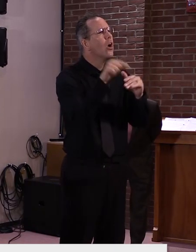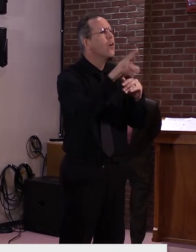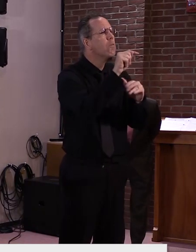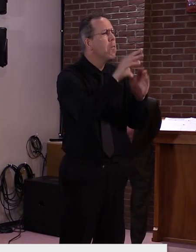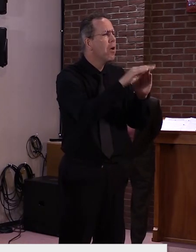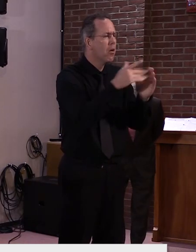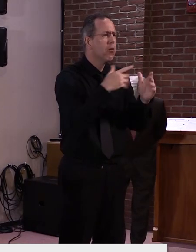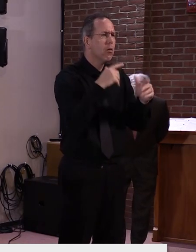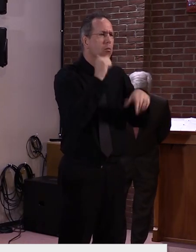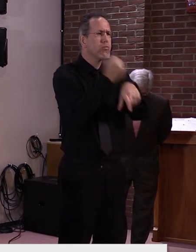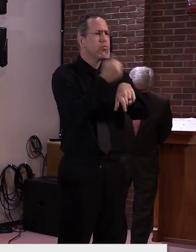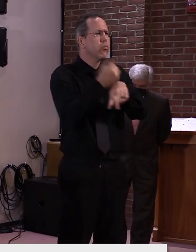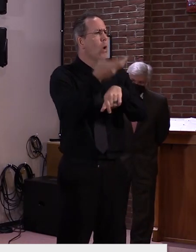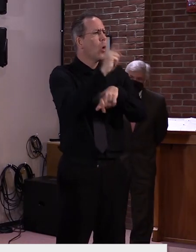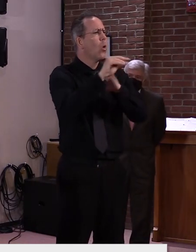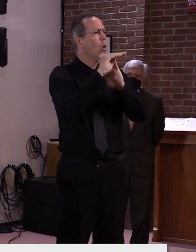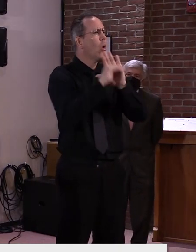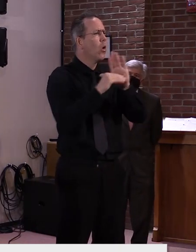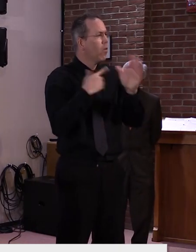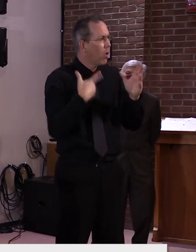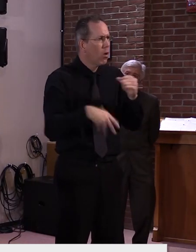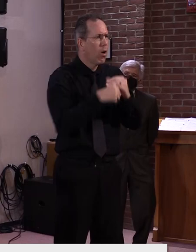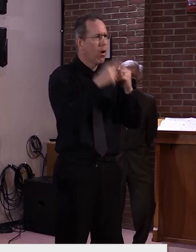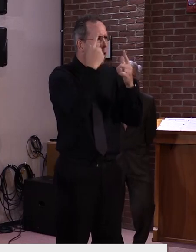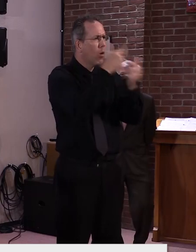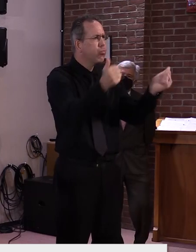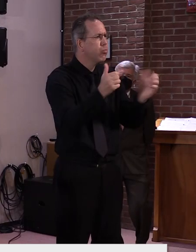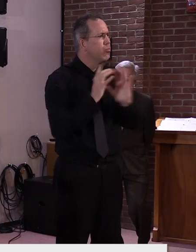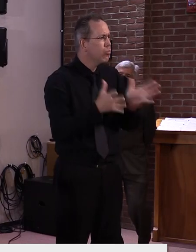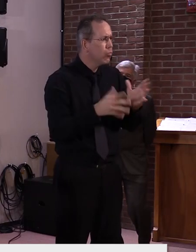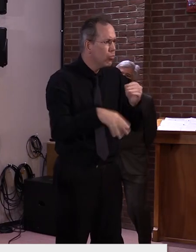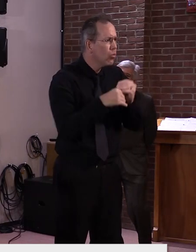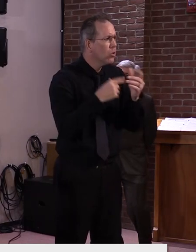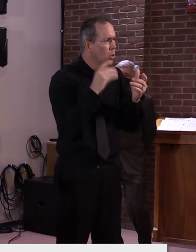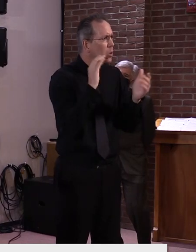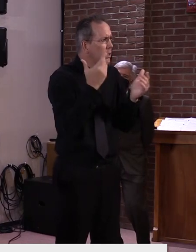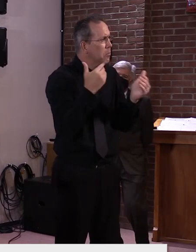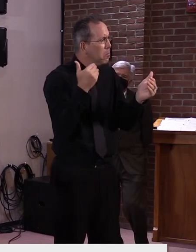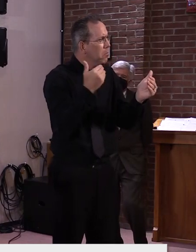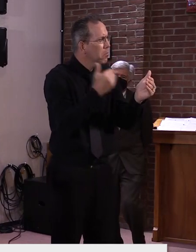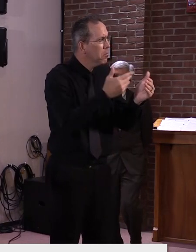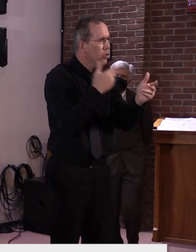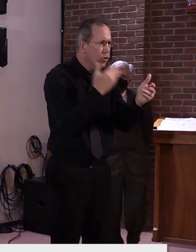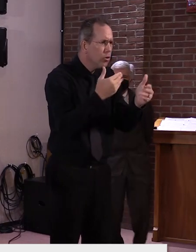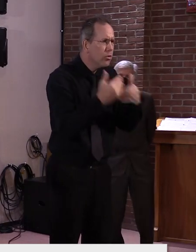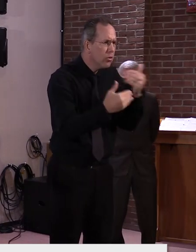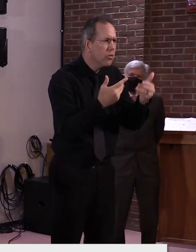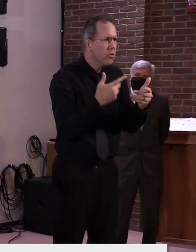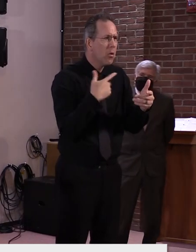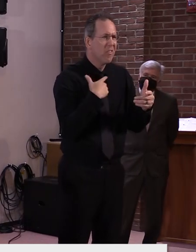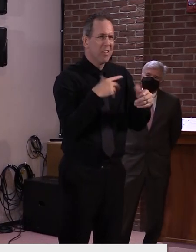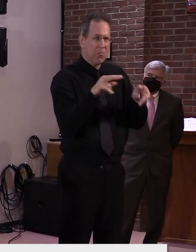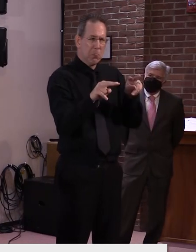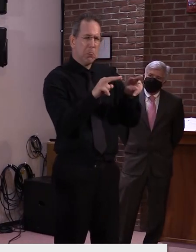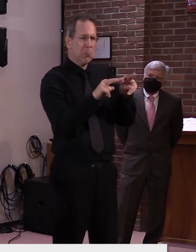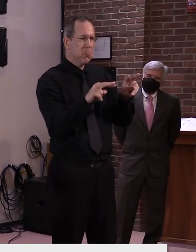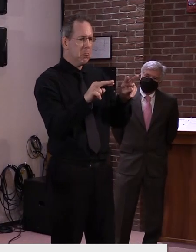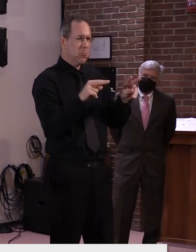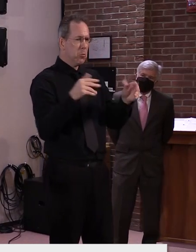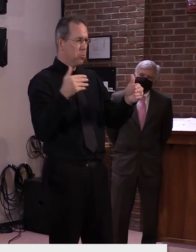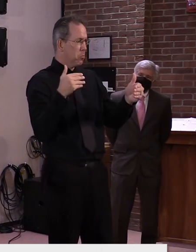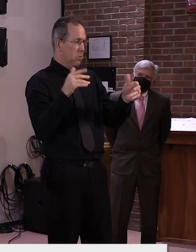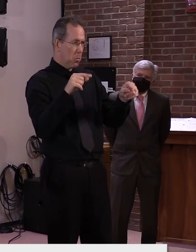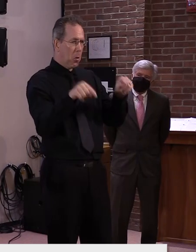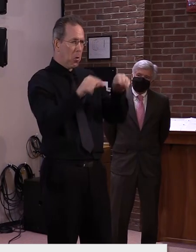compliance. So, you know, we're moving in the right direction. I would have to, again, counter that the numbers aren't showing